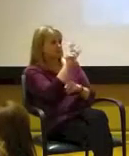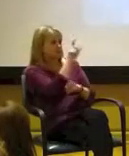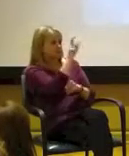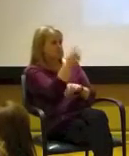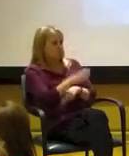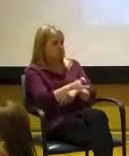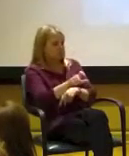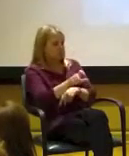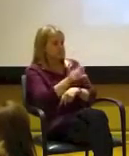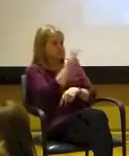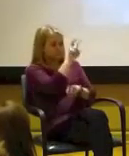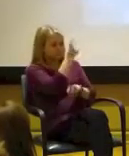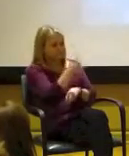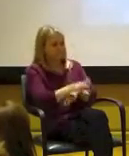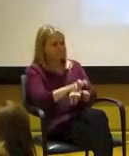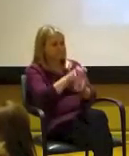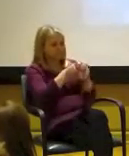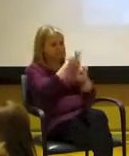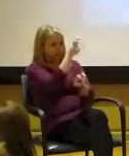Scoliosis, curving spine,